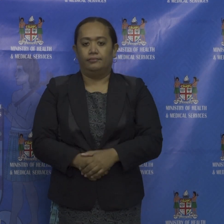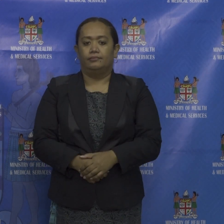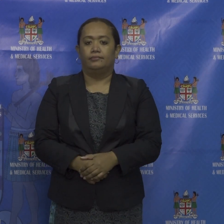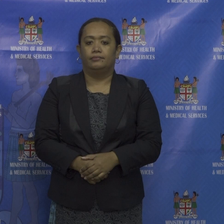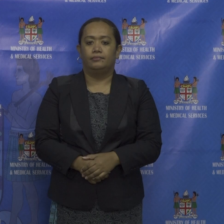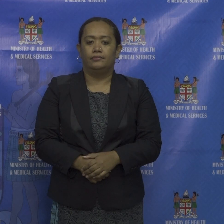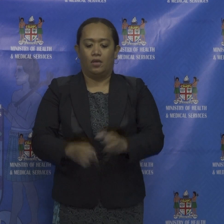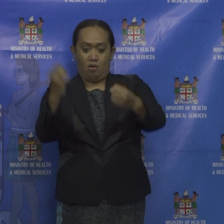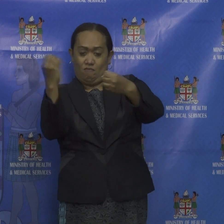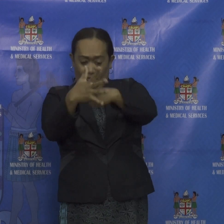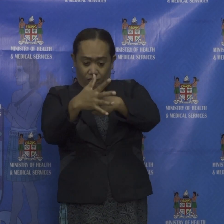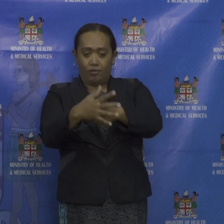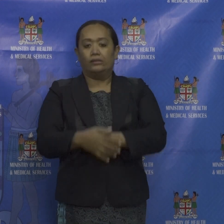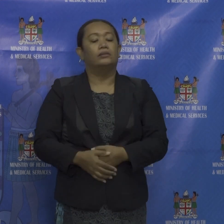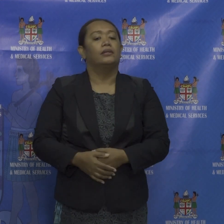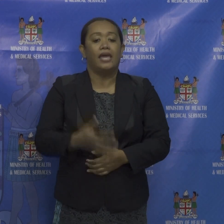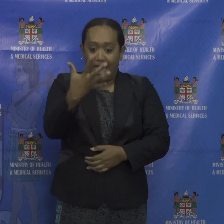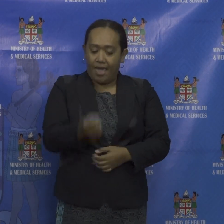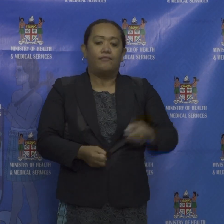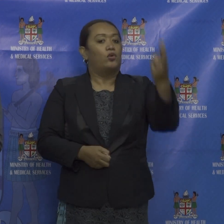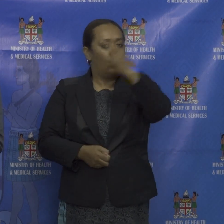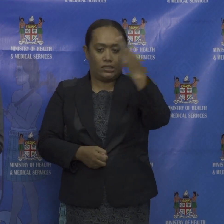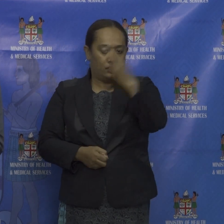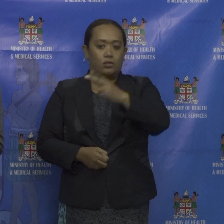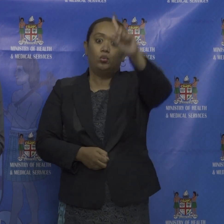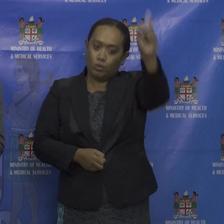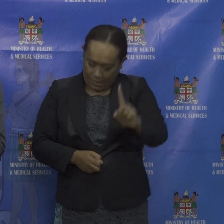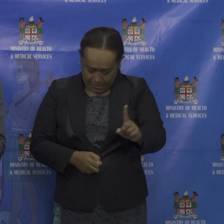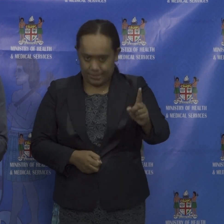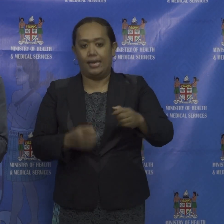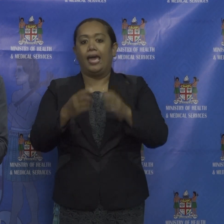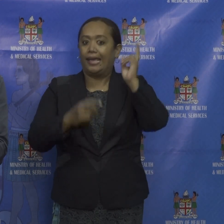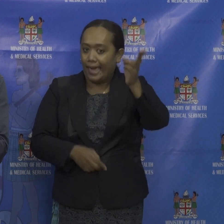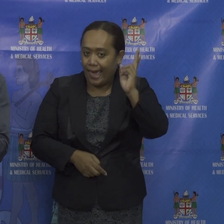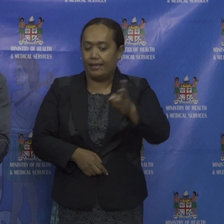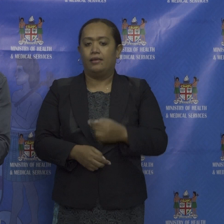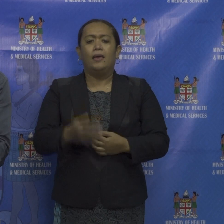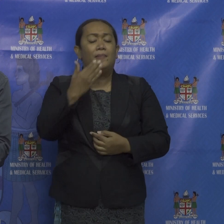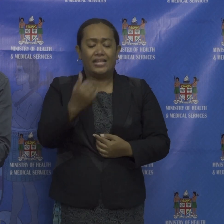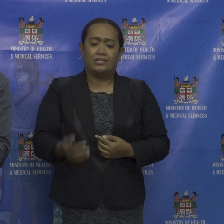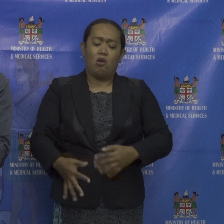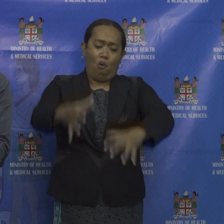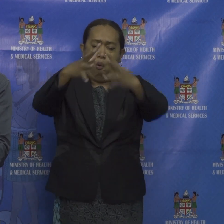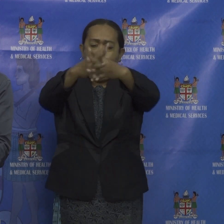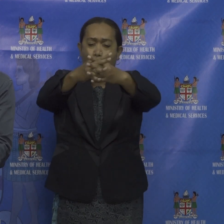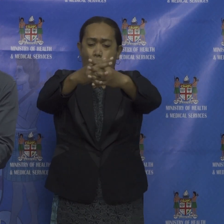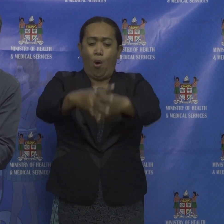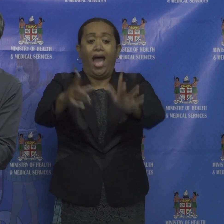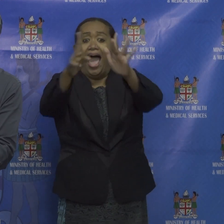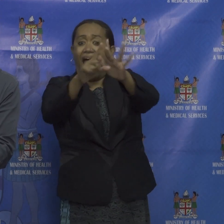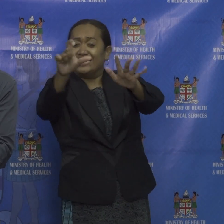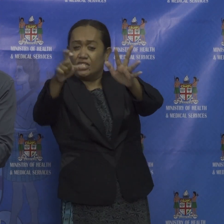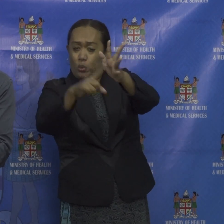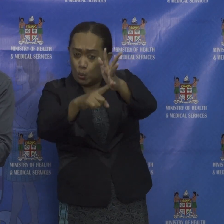COVID-19 has never posed a graver risk to the Fijian lives than it is today. If our ICUs become stressed with high numbers of